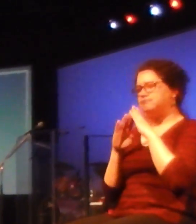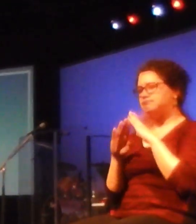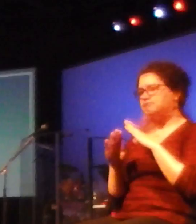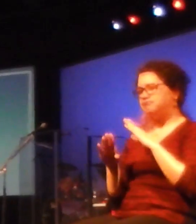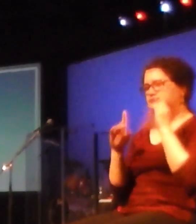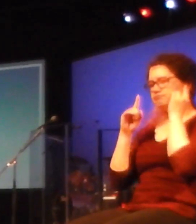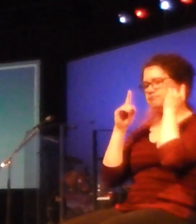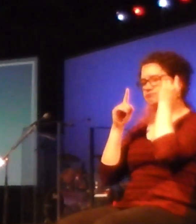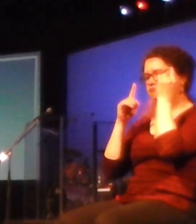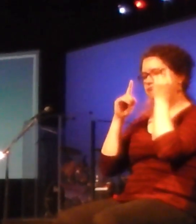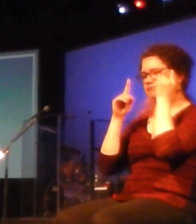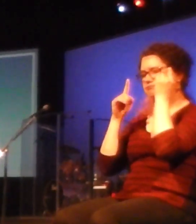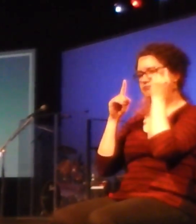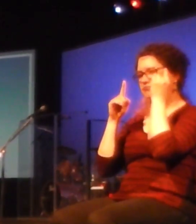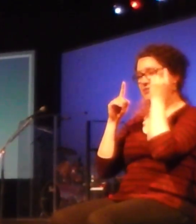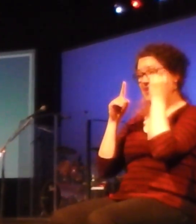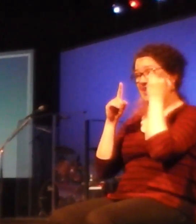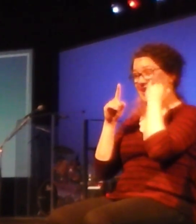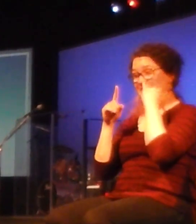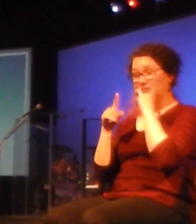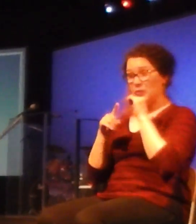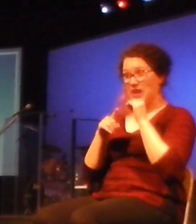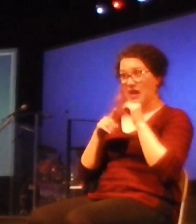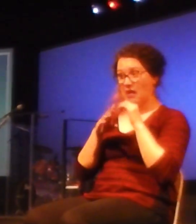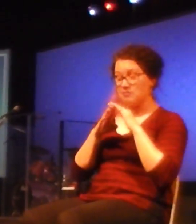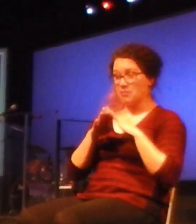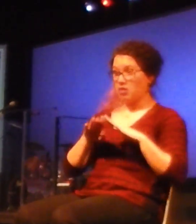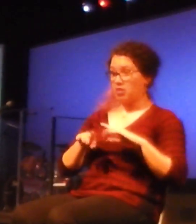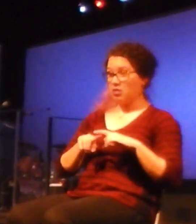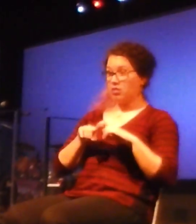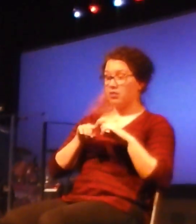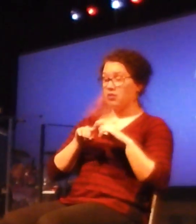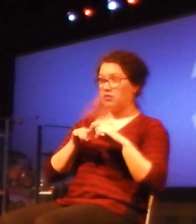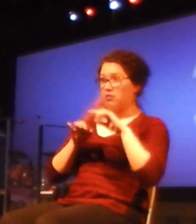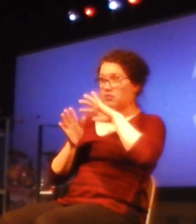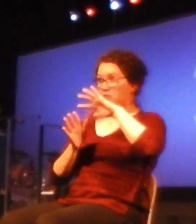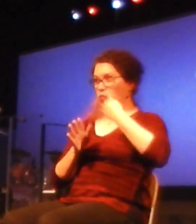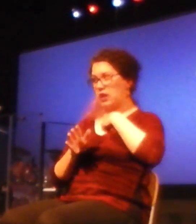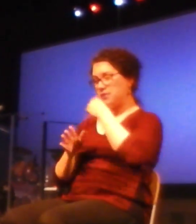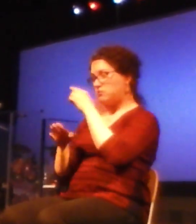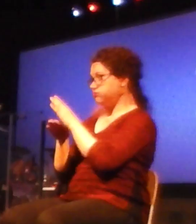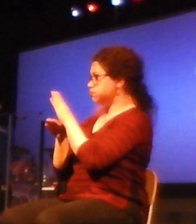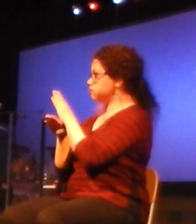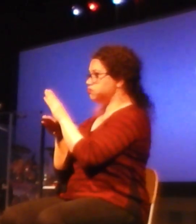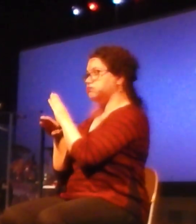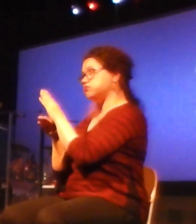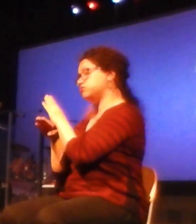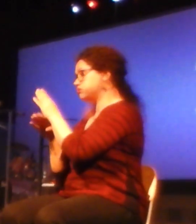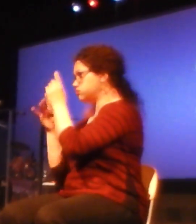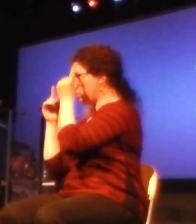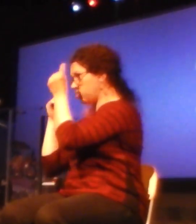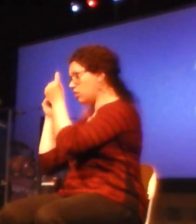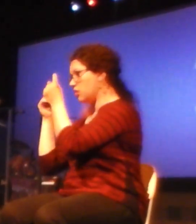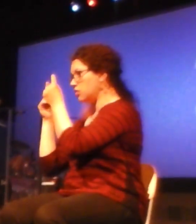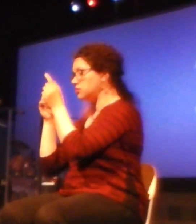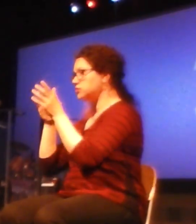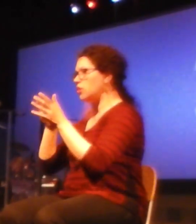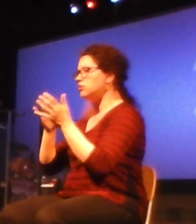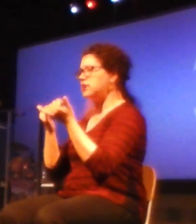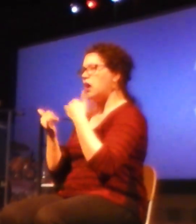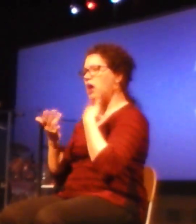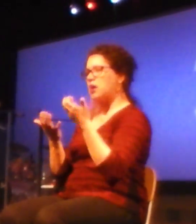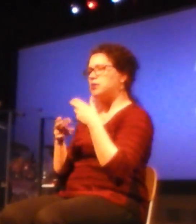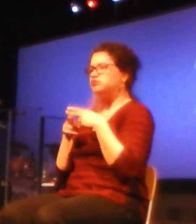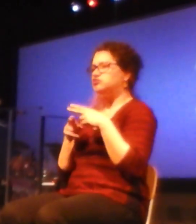then oftentimes we just get really, really busy and we'll go back to the normalcy of our life. And so what I want us to do is for all of us, just for a